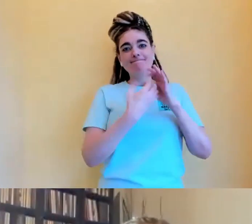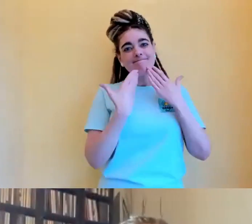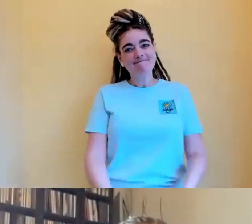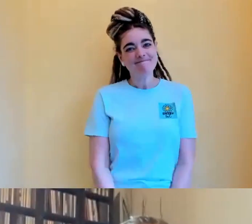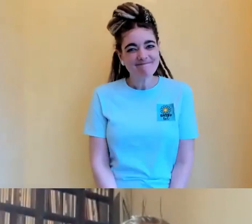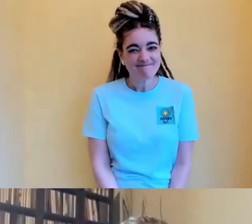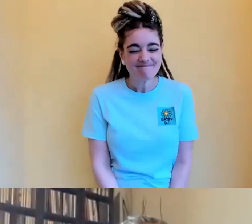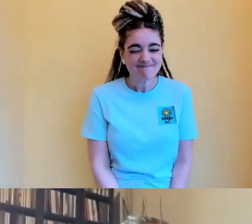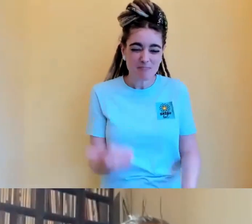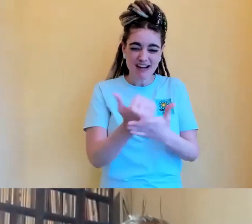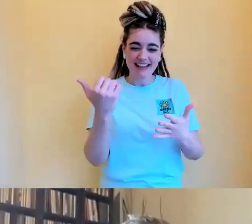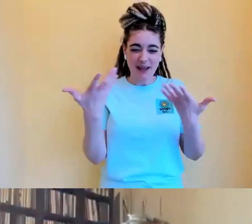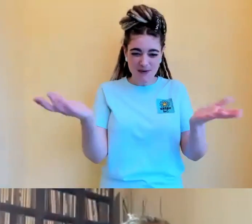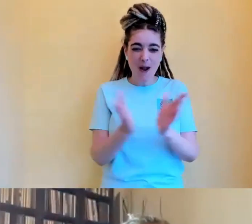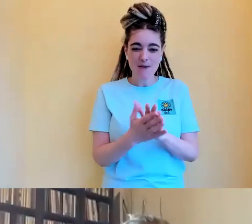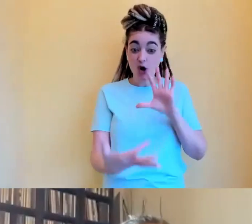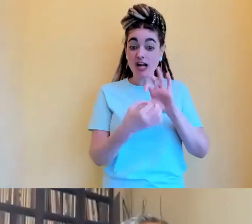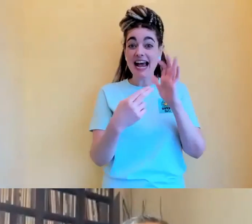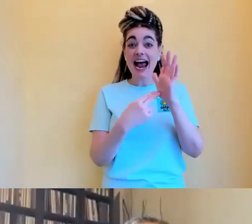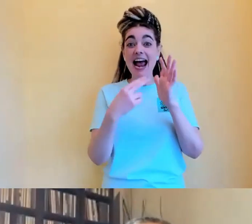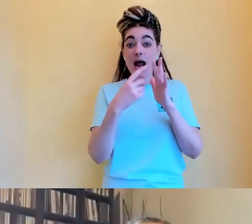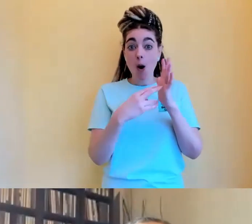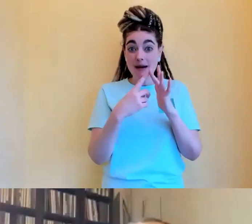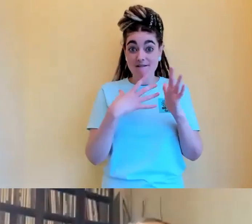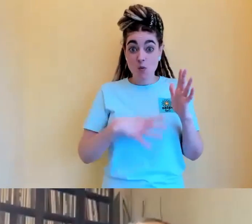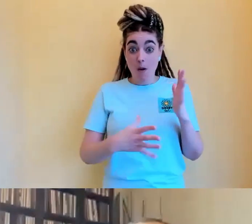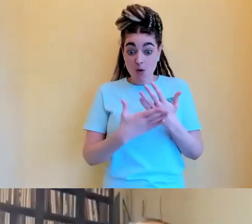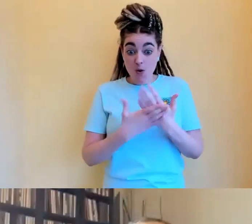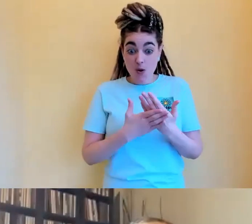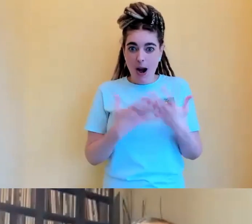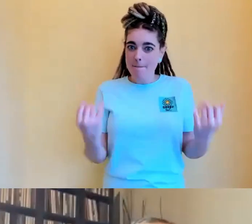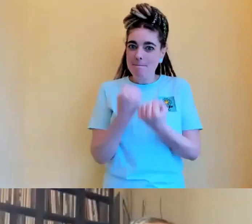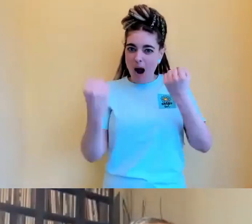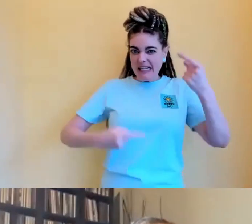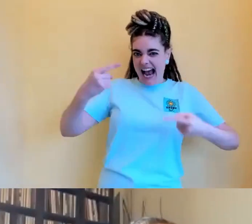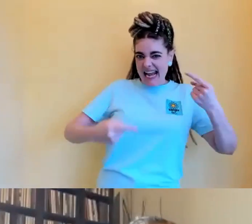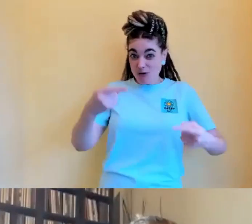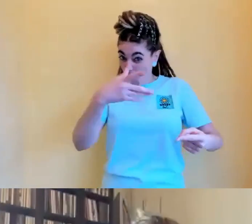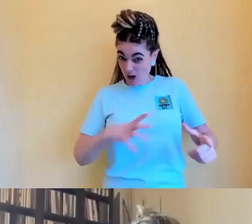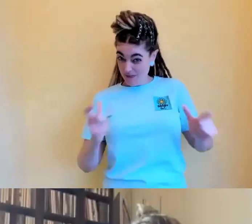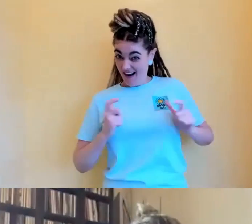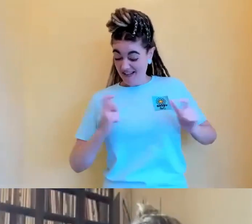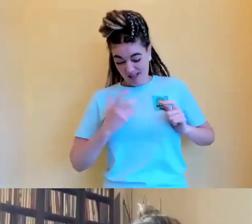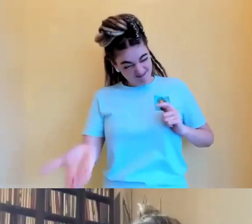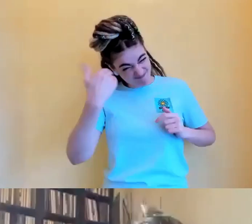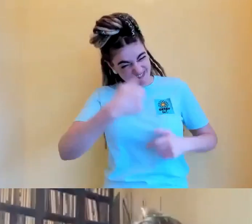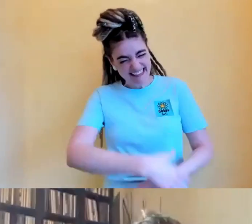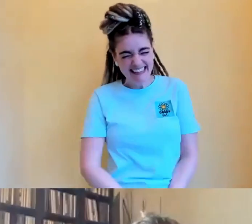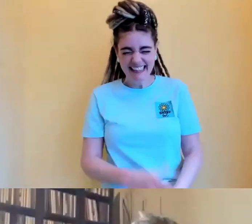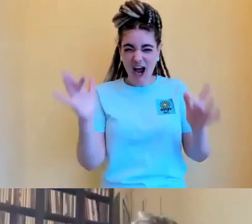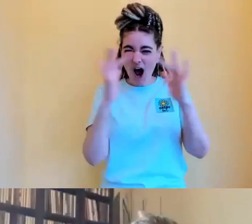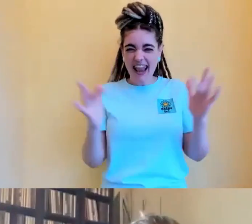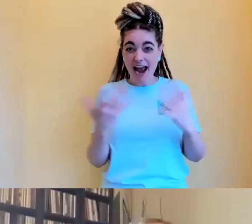Brilliant. So there you go. Get in touch with Naomi if you want to know more. And Stephanie. Power dynamics and being uncomfortable. That's it. The power dynamics of being uncomfortable, online or